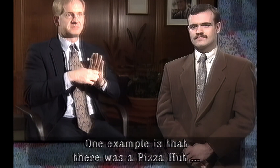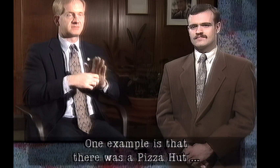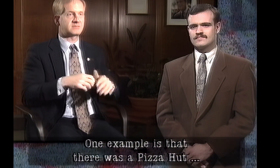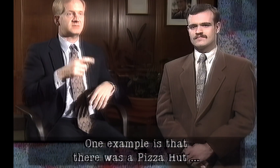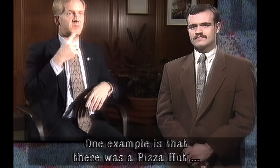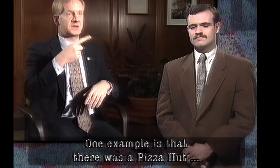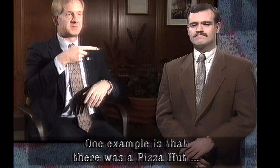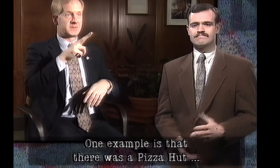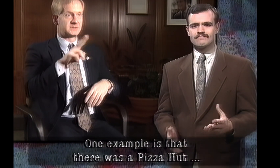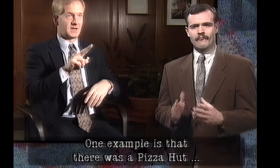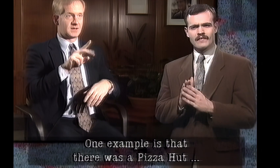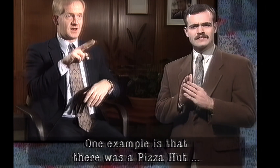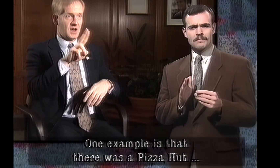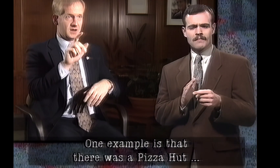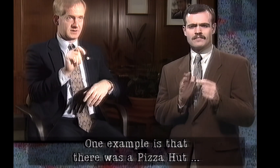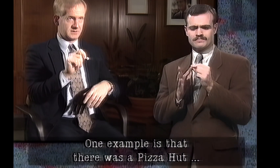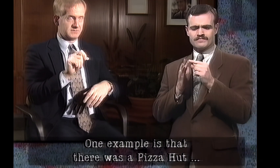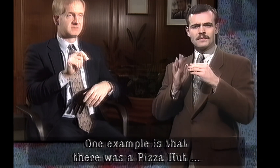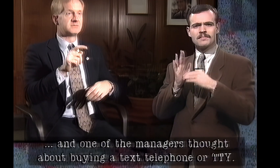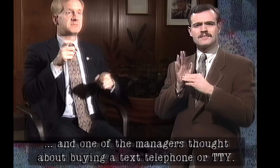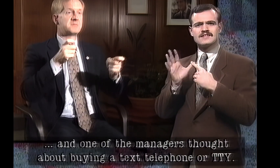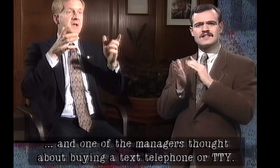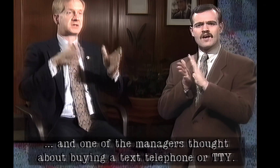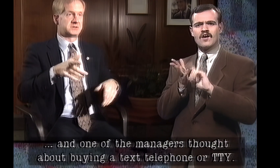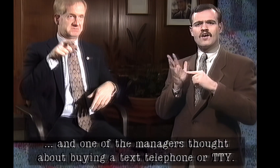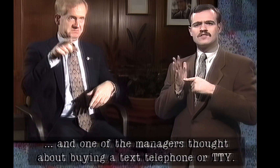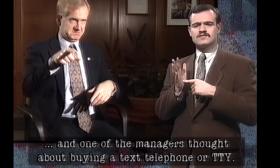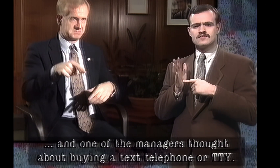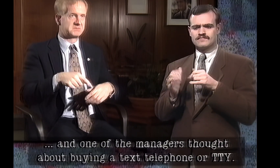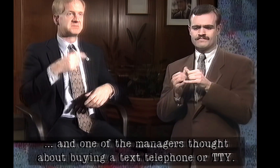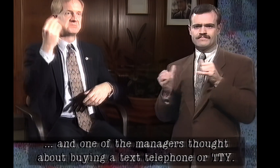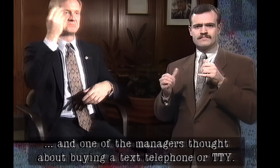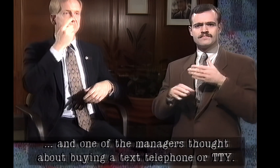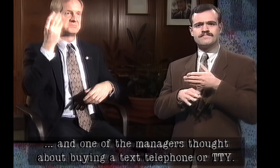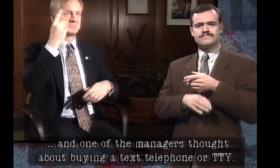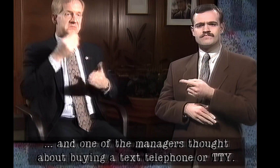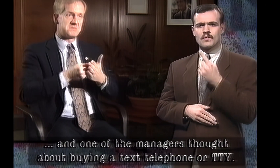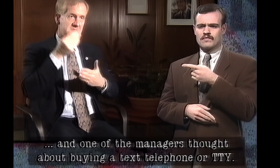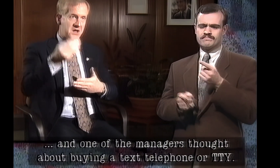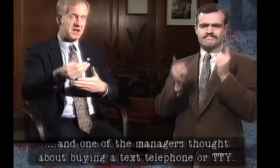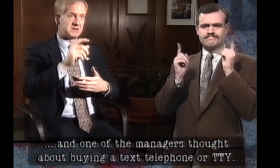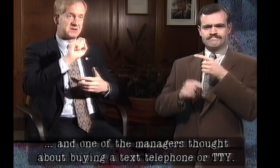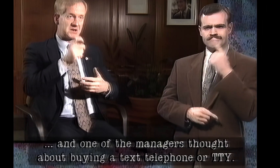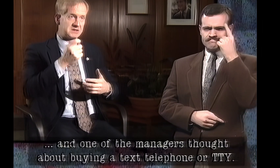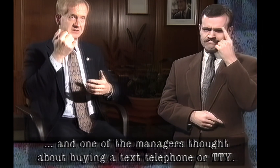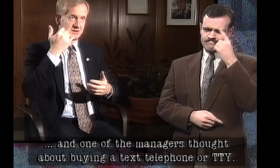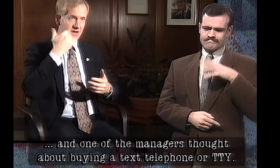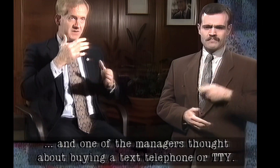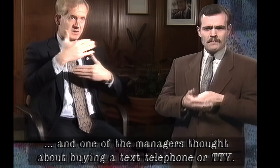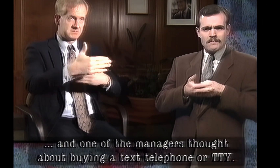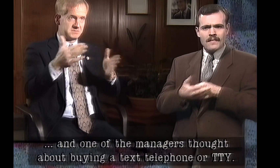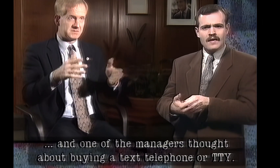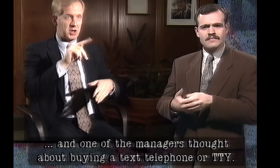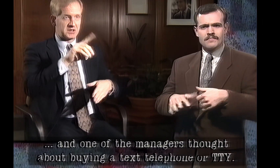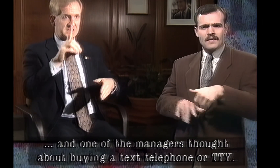One example is that there was a Pizza Hut, and one of the managers had thought about buying a text